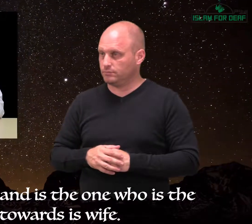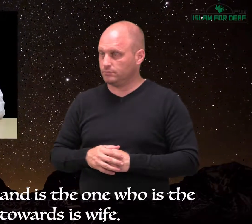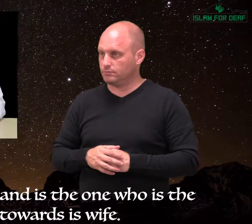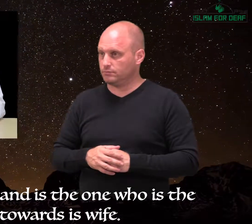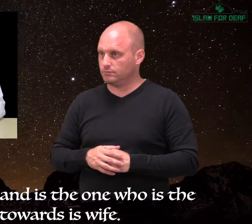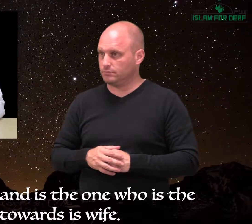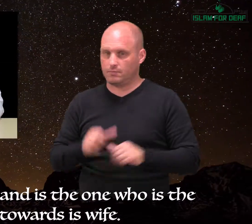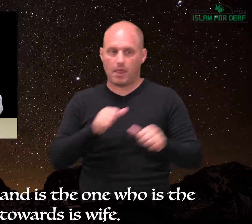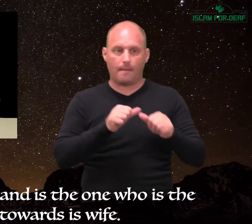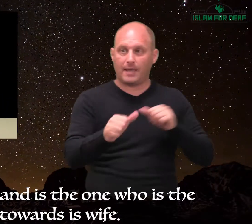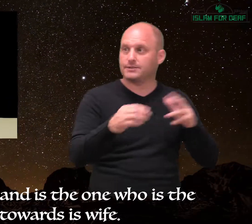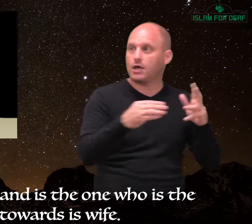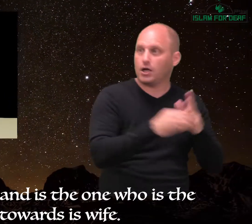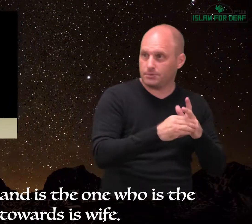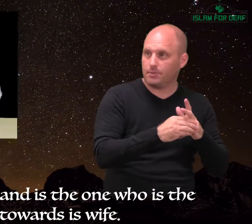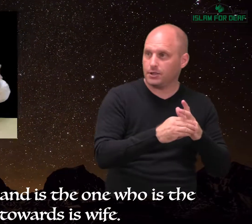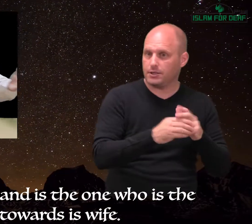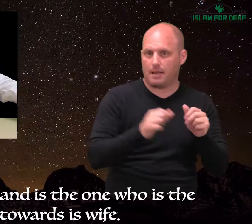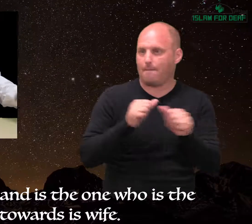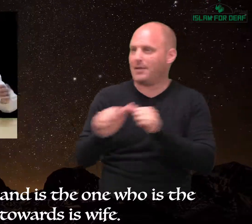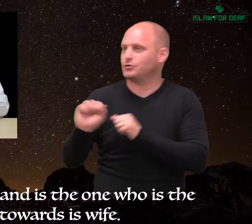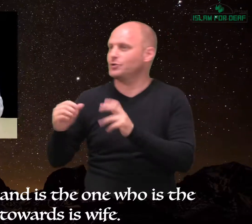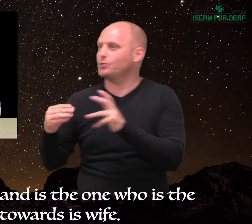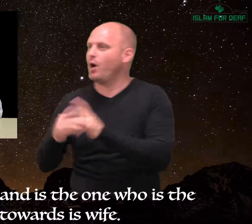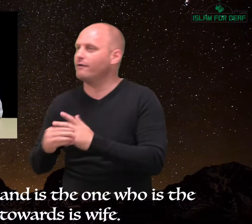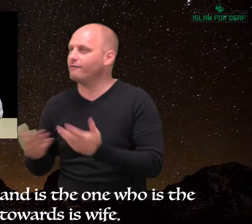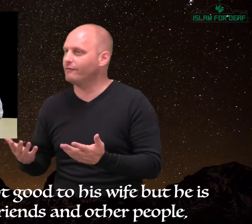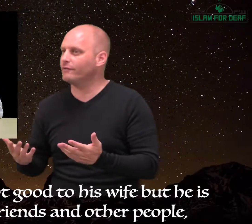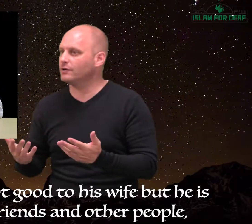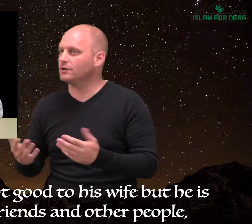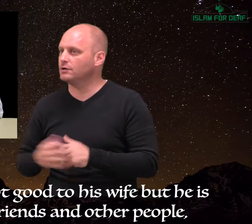The best husband is the one who is best towards his wife.